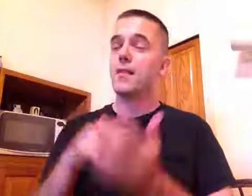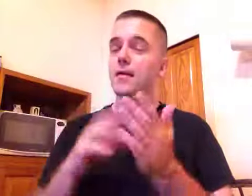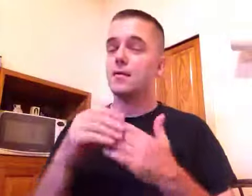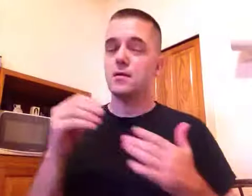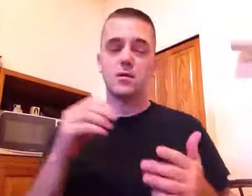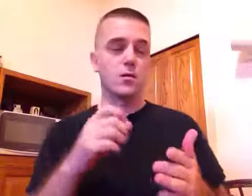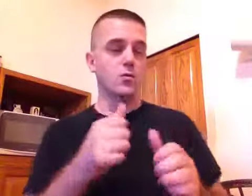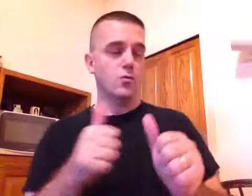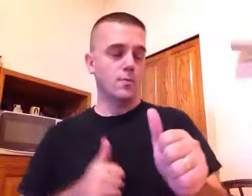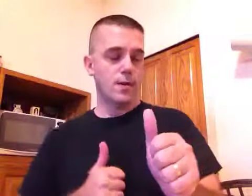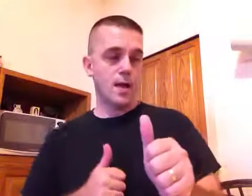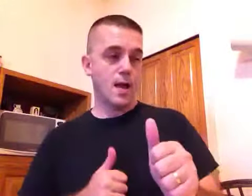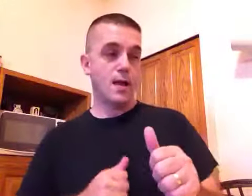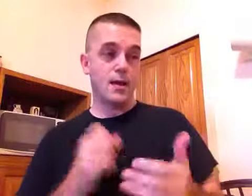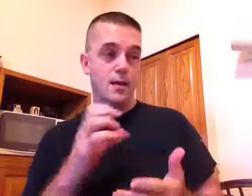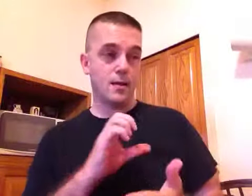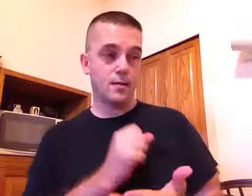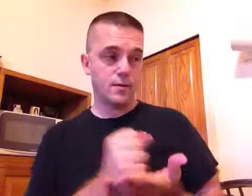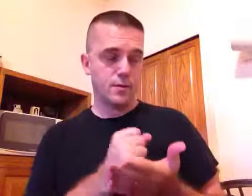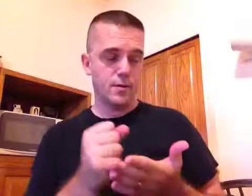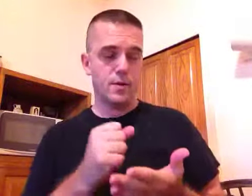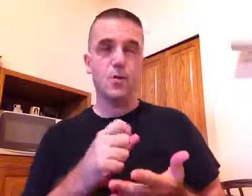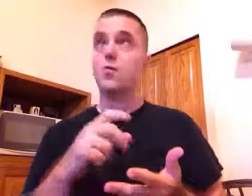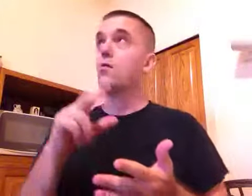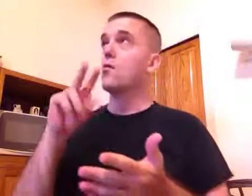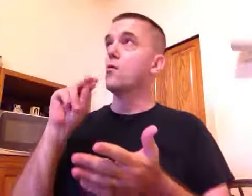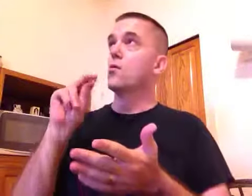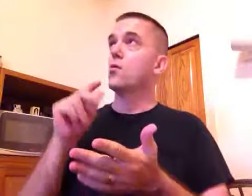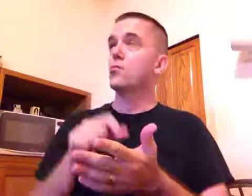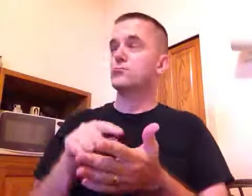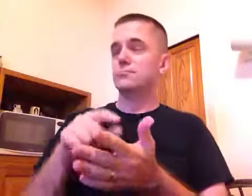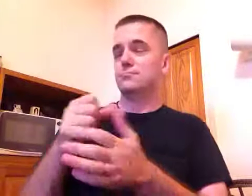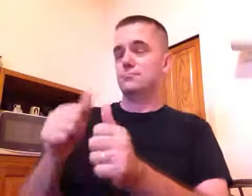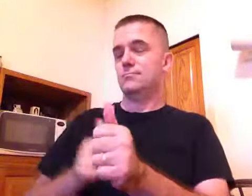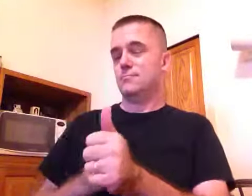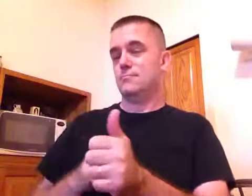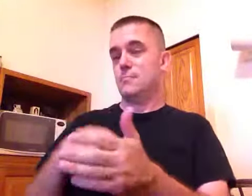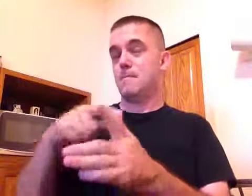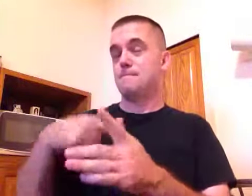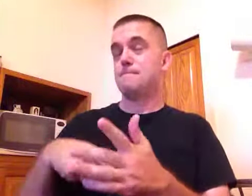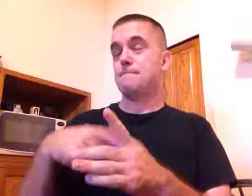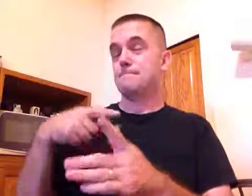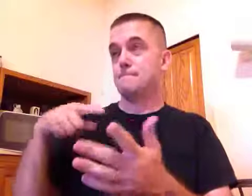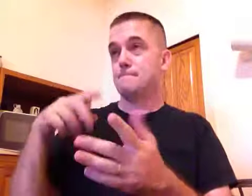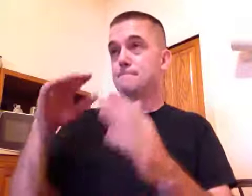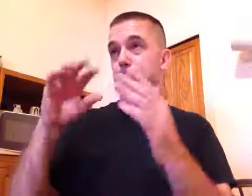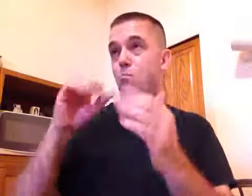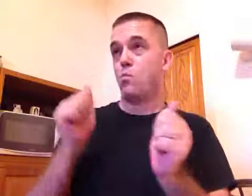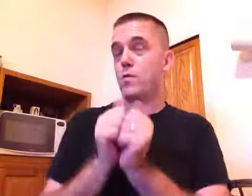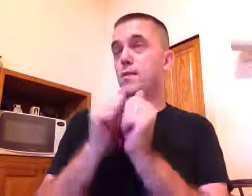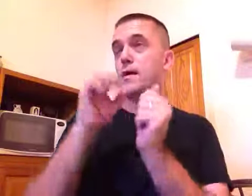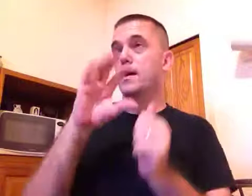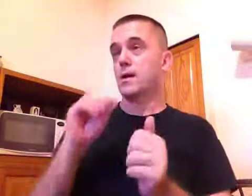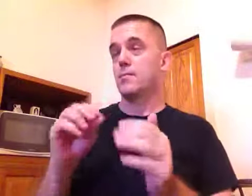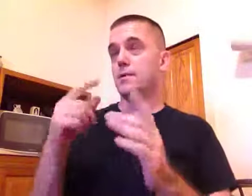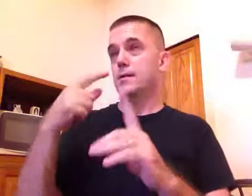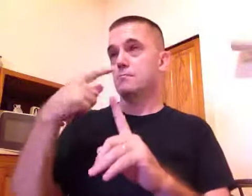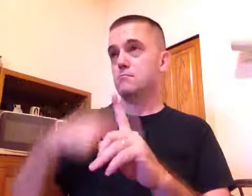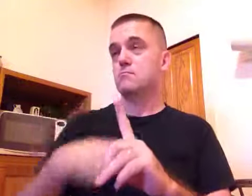I'm paying them with a company where we pay so much per month. Yeah. Right. Okay. And I'm paying, I